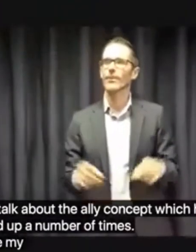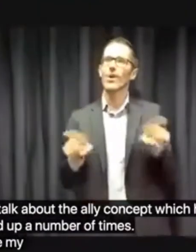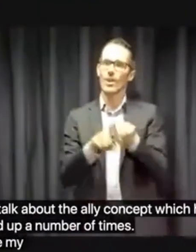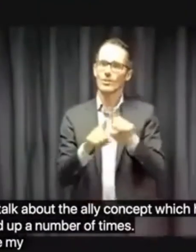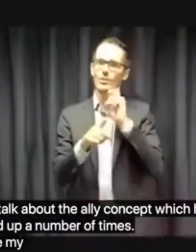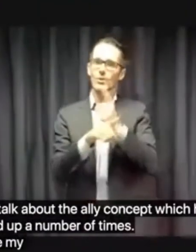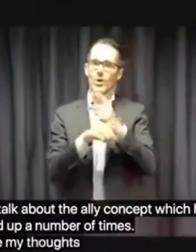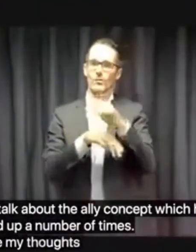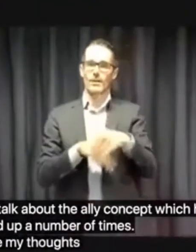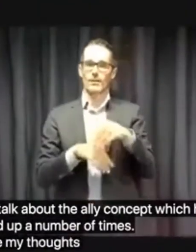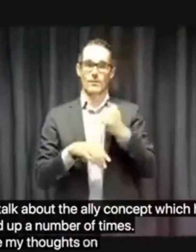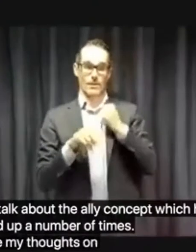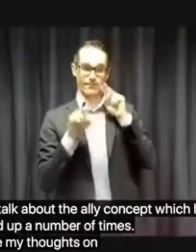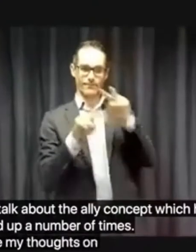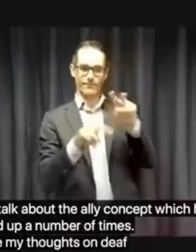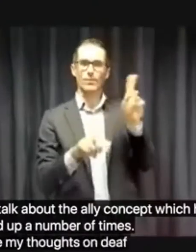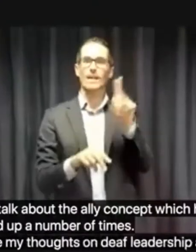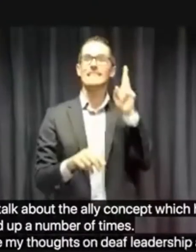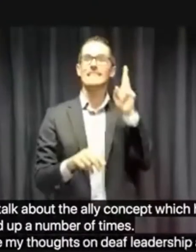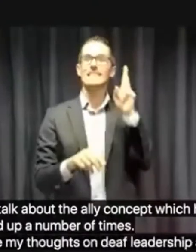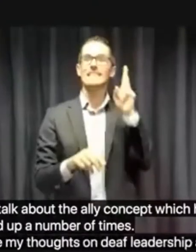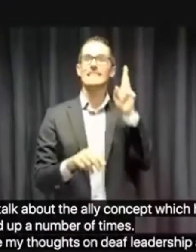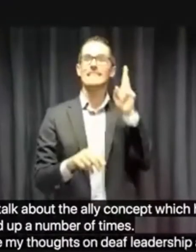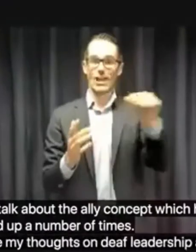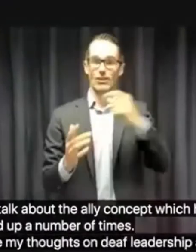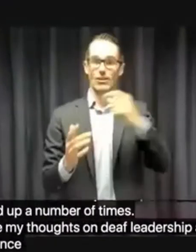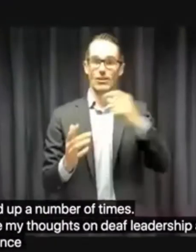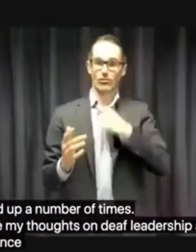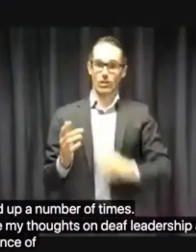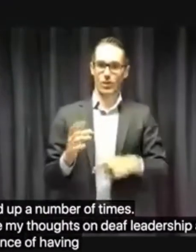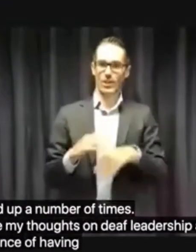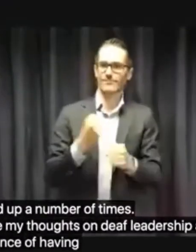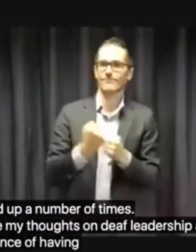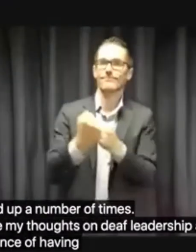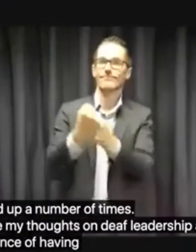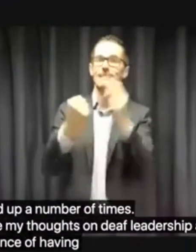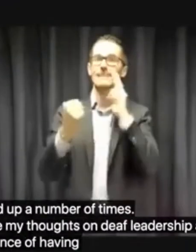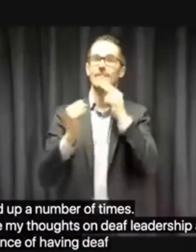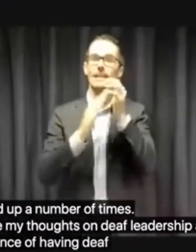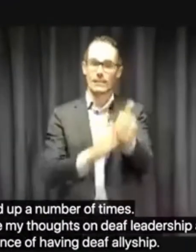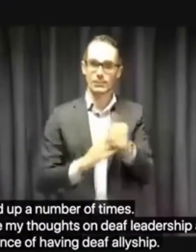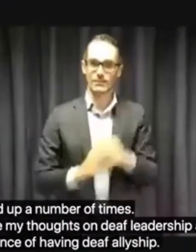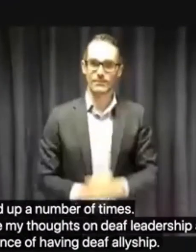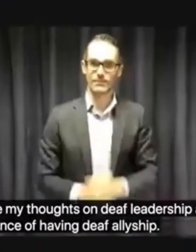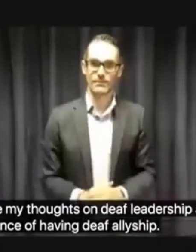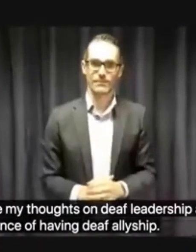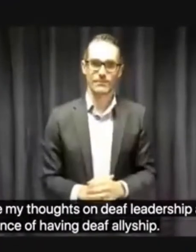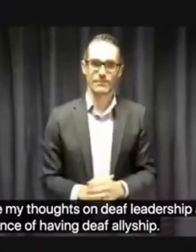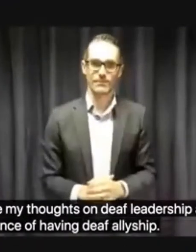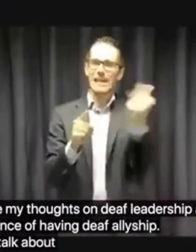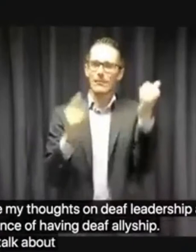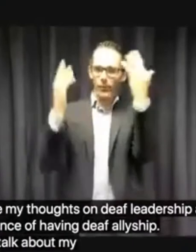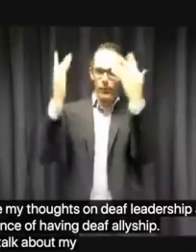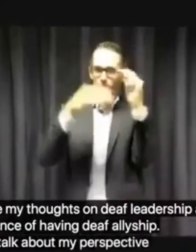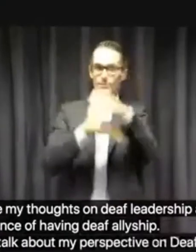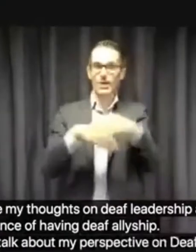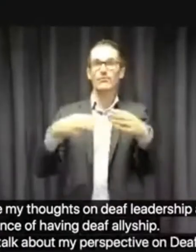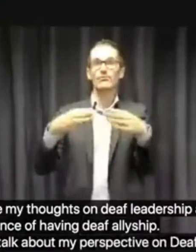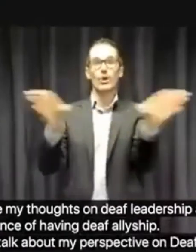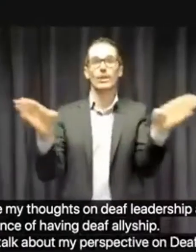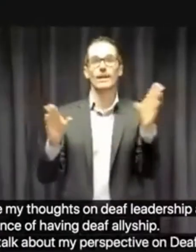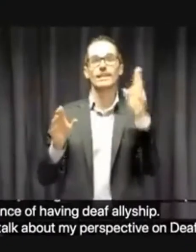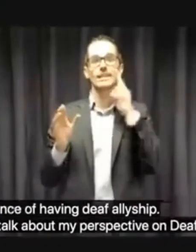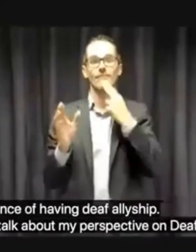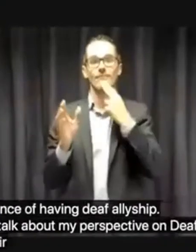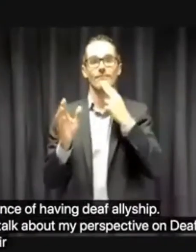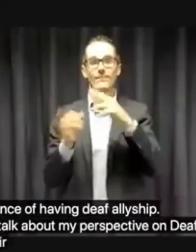deaf-led allyship. And I'll also talk about my perspective on Deaf Victoria and their role in supporting deaf leadership